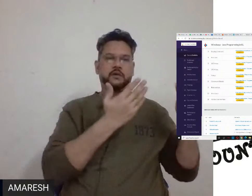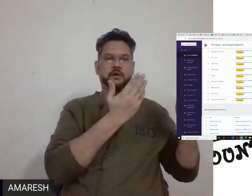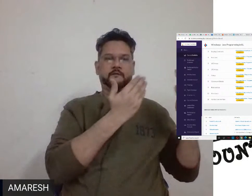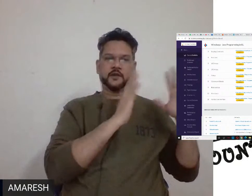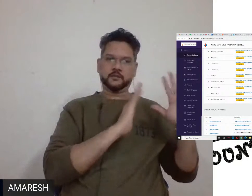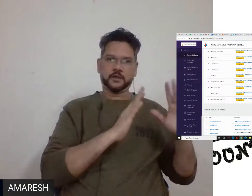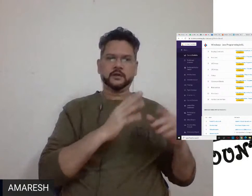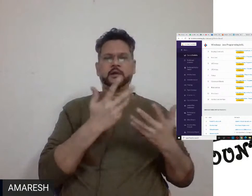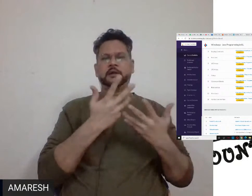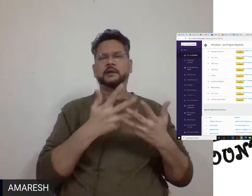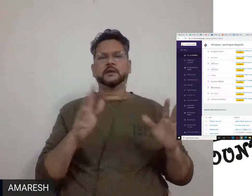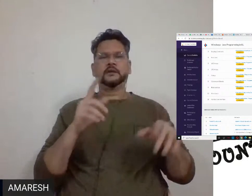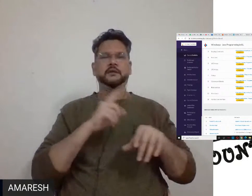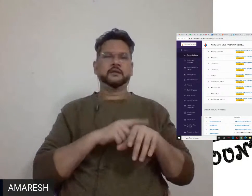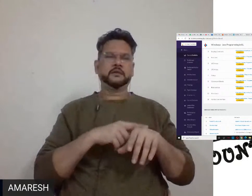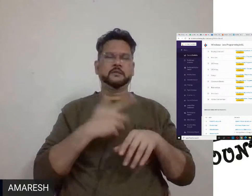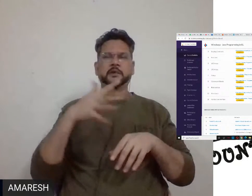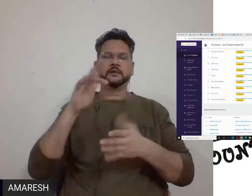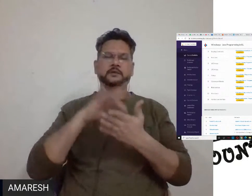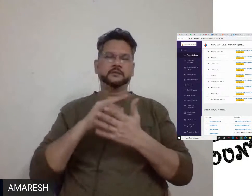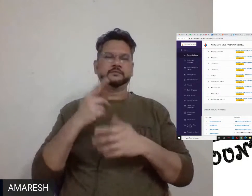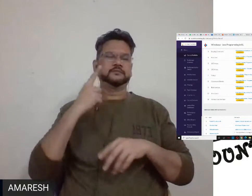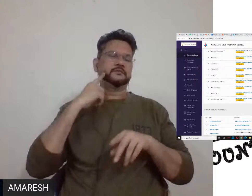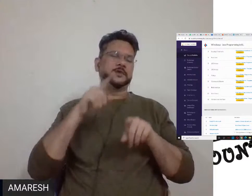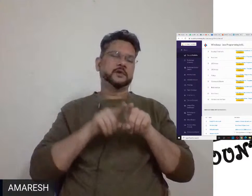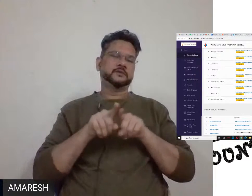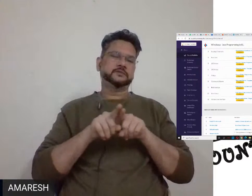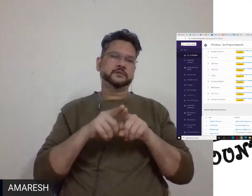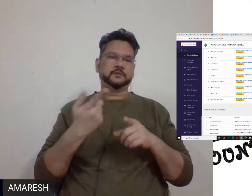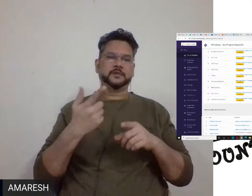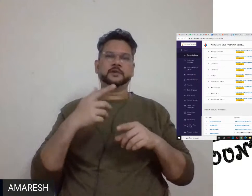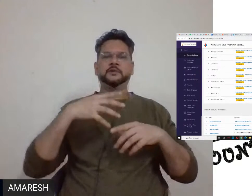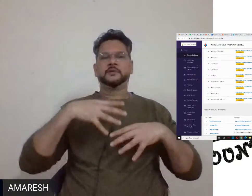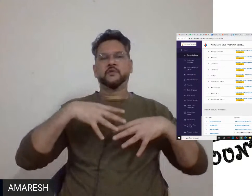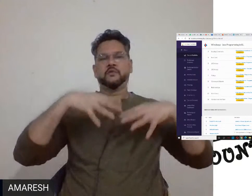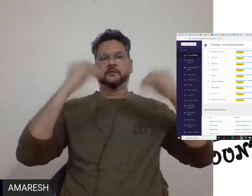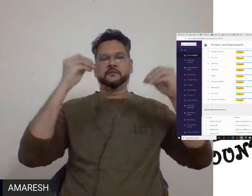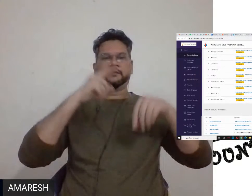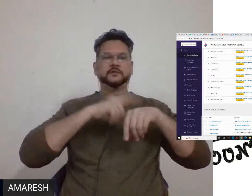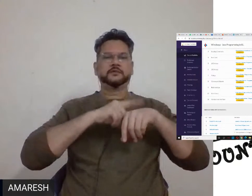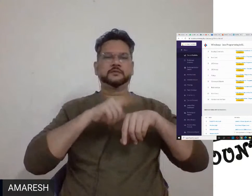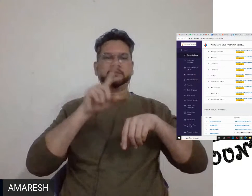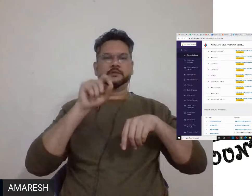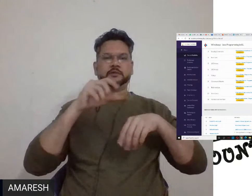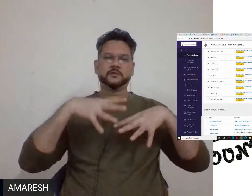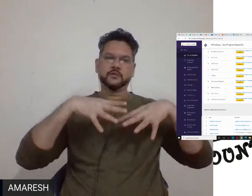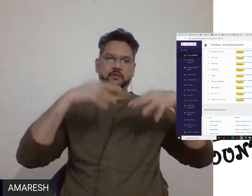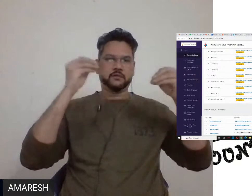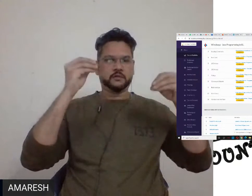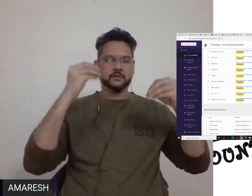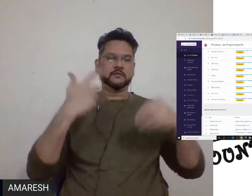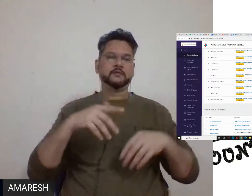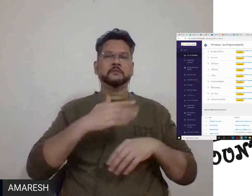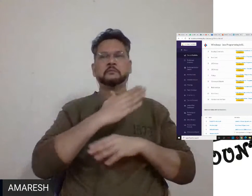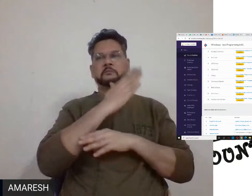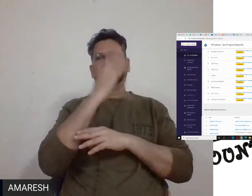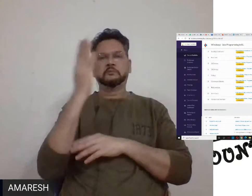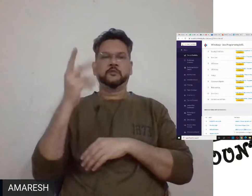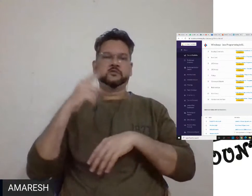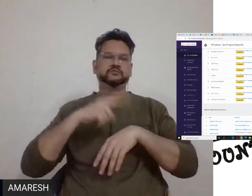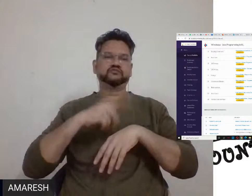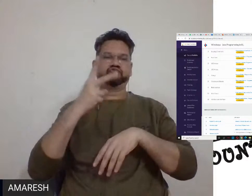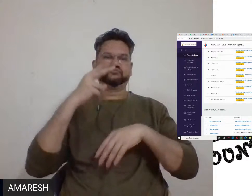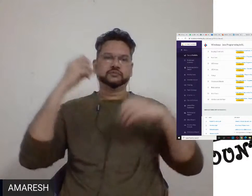there is power issue, let us say at 10 in the morning, and if the power comes back at 2 in the afternoon, they can still learn. Otherwise, in a Google Meet kind